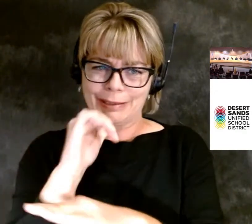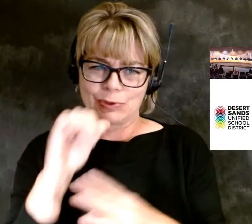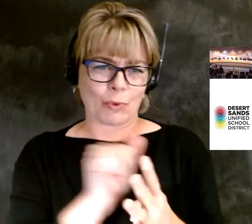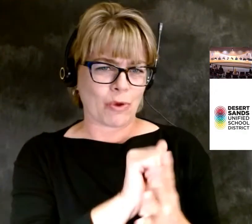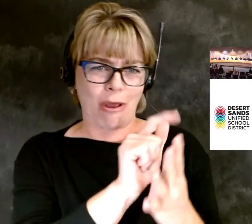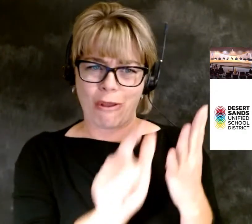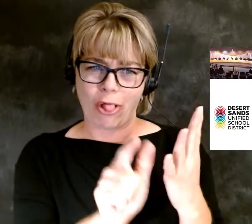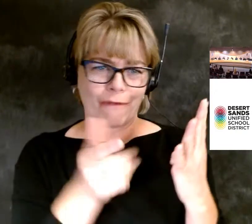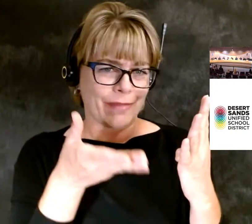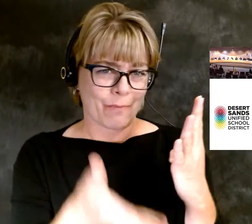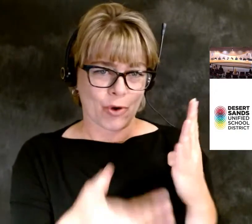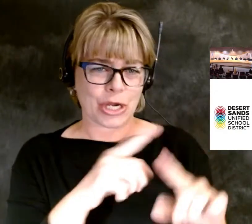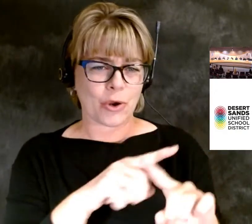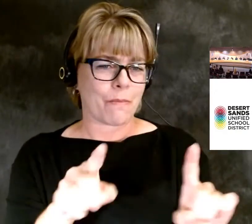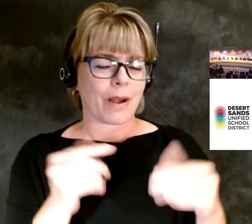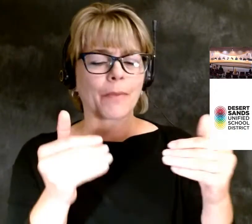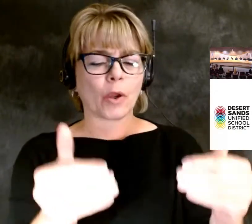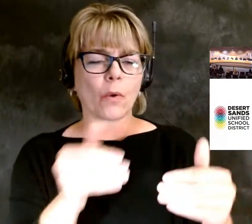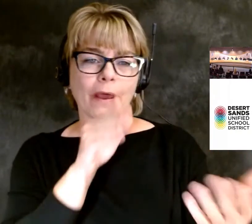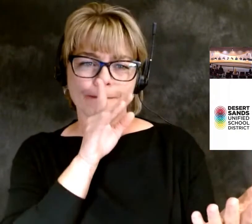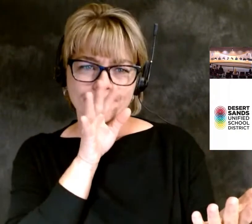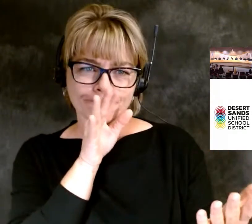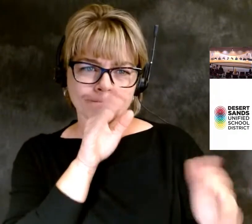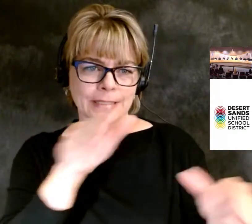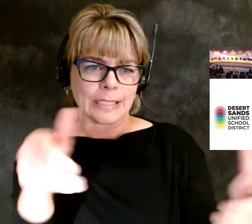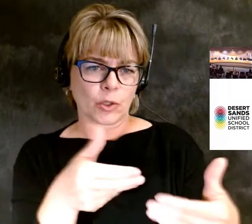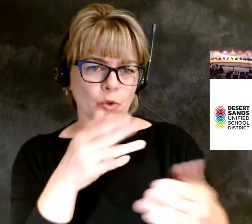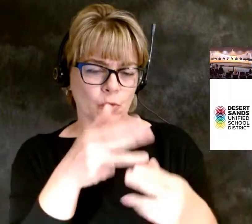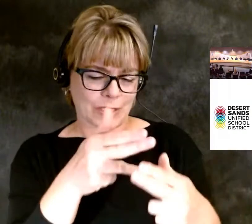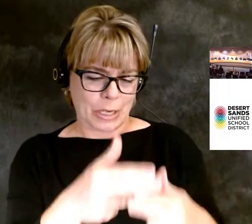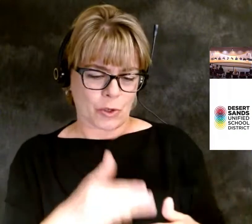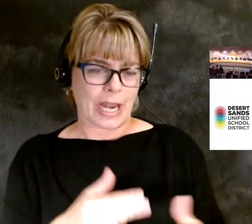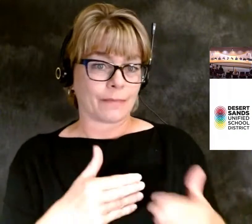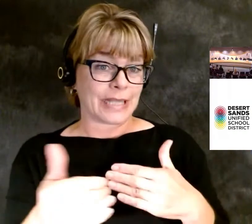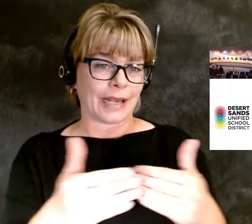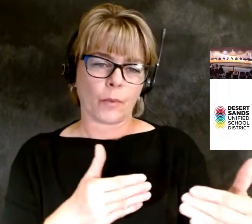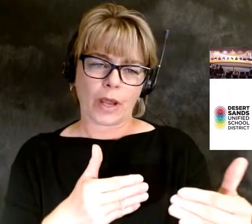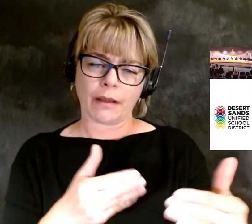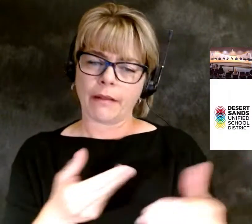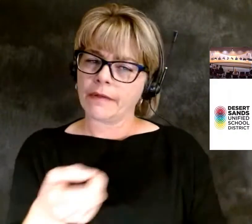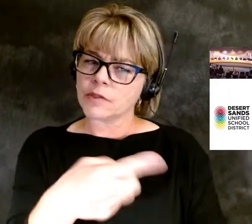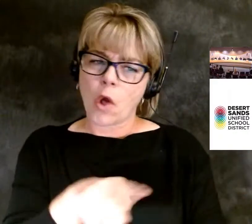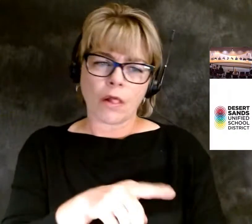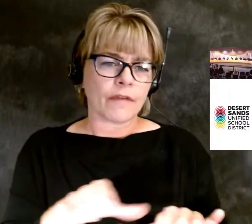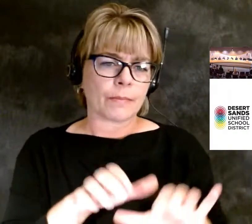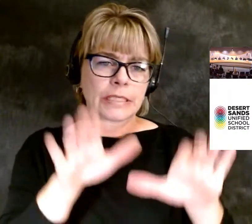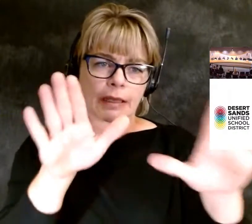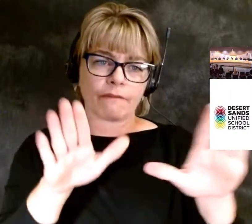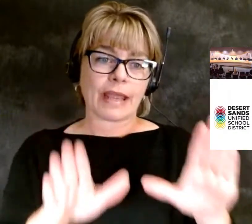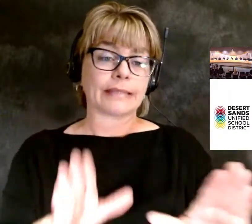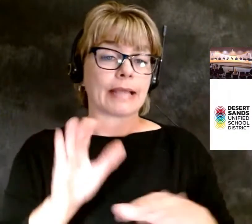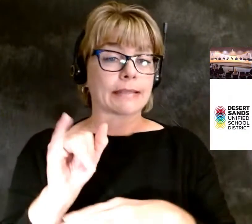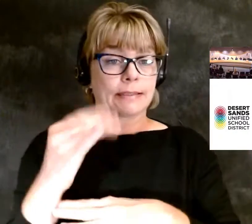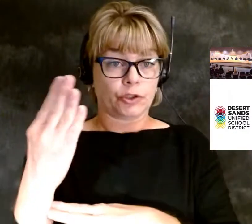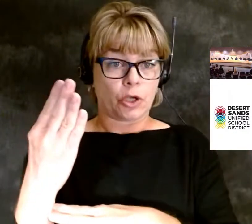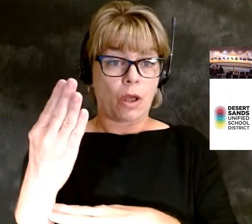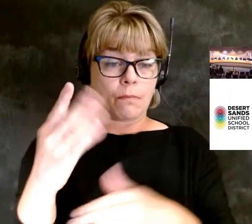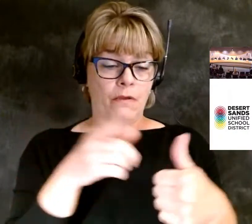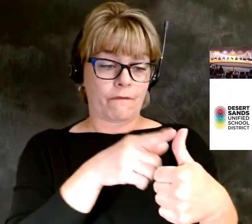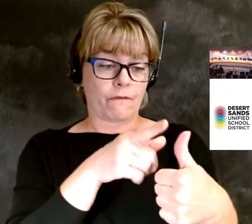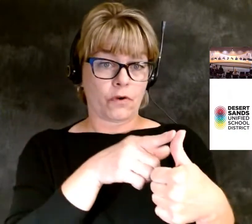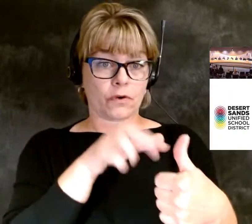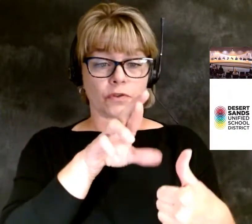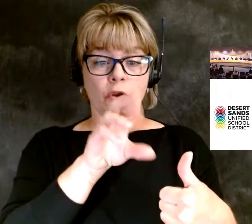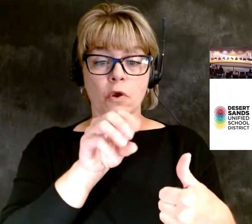them anyhow, and because they really did a fantastic job. First, he is not here tonight, but Ramon